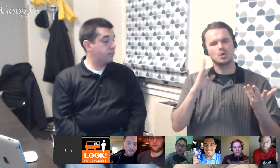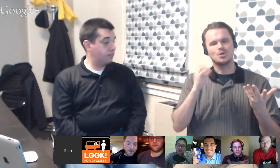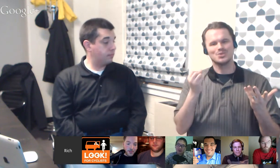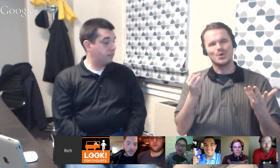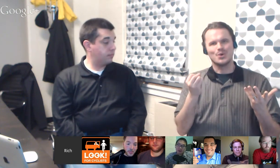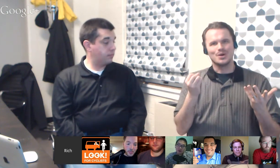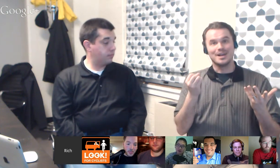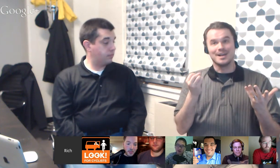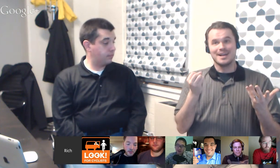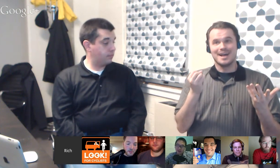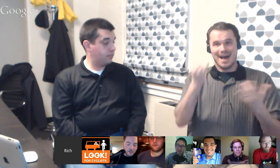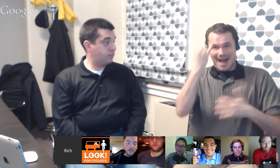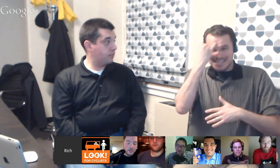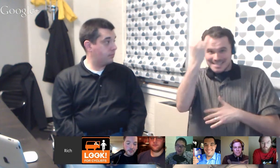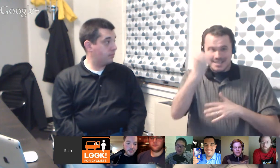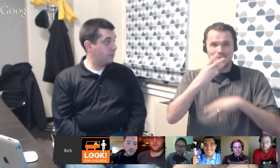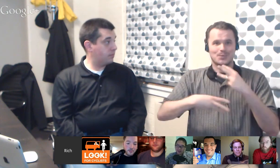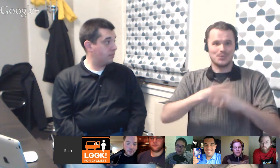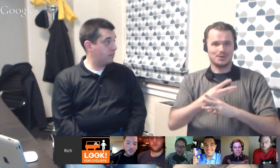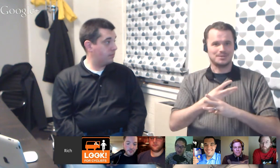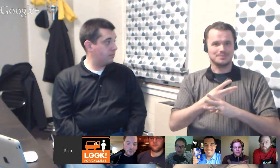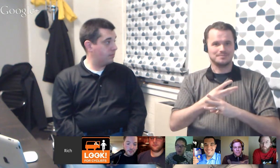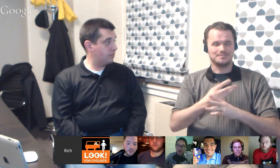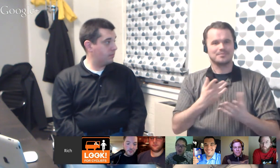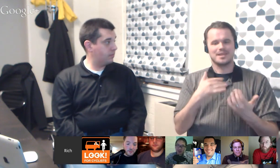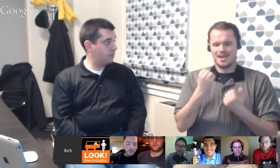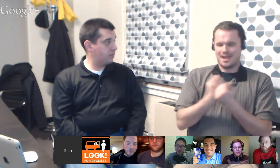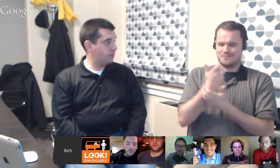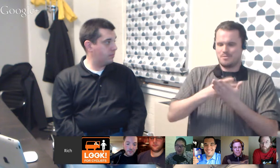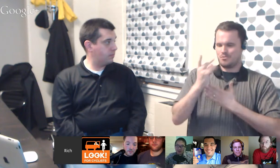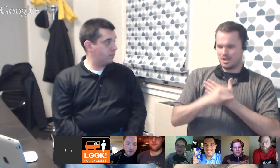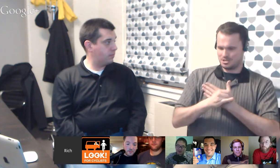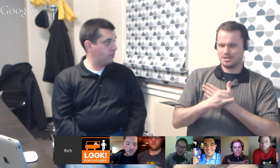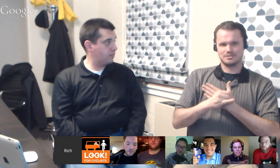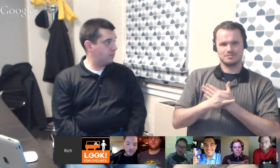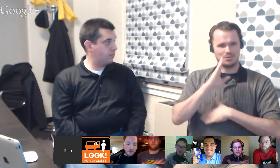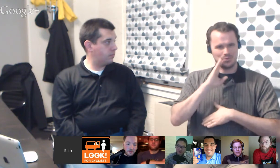So in the ideal world, every project,